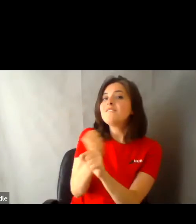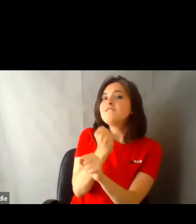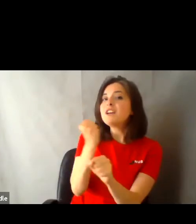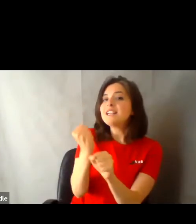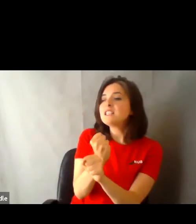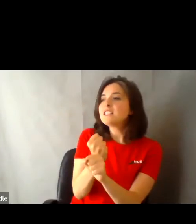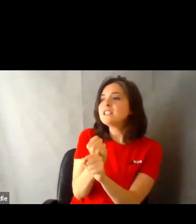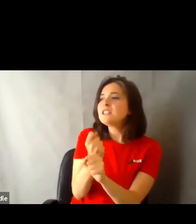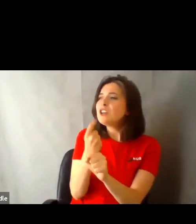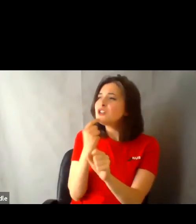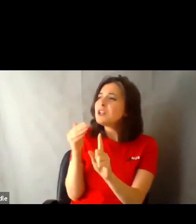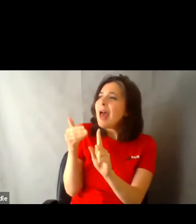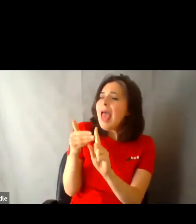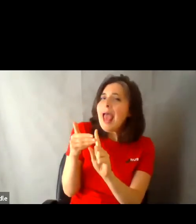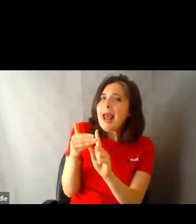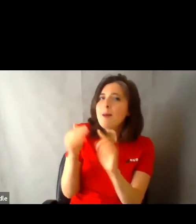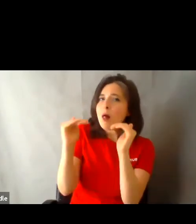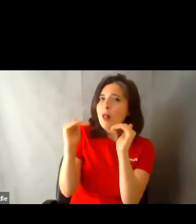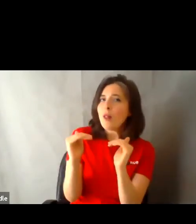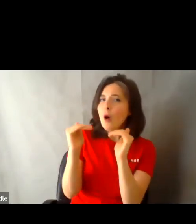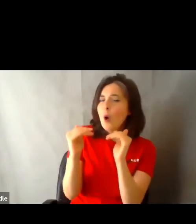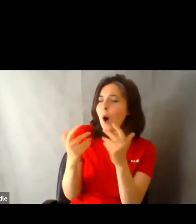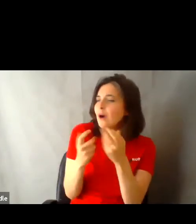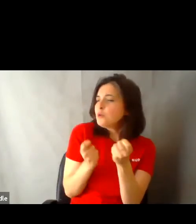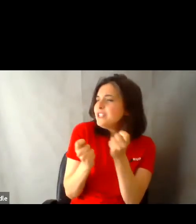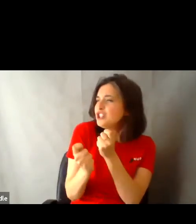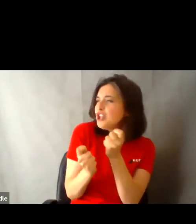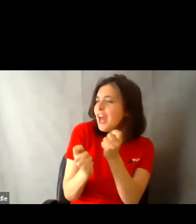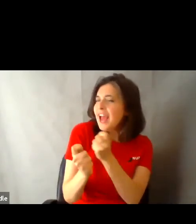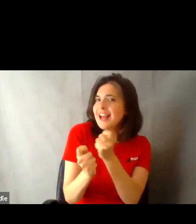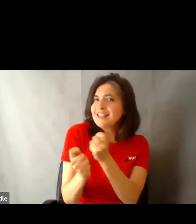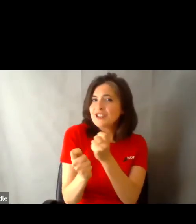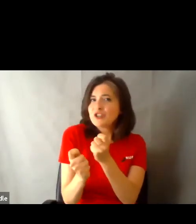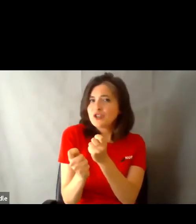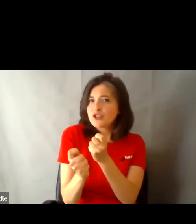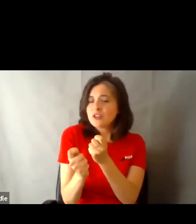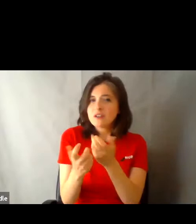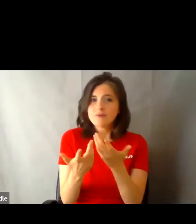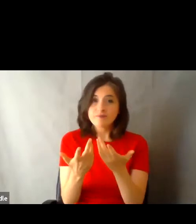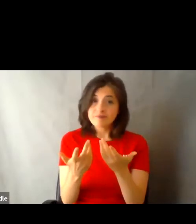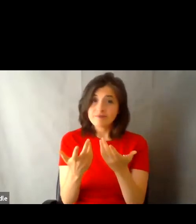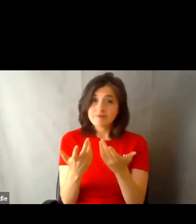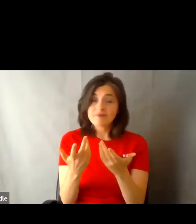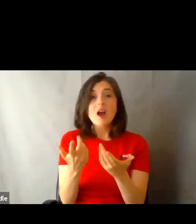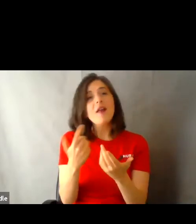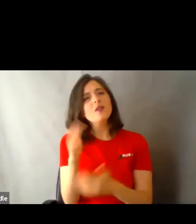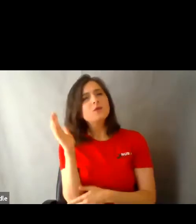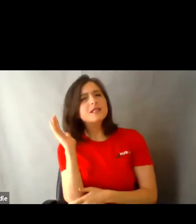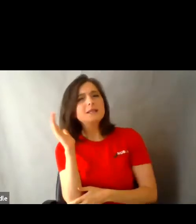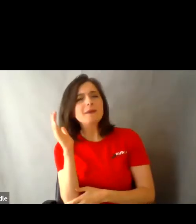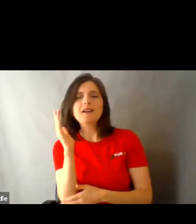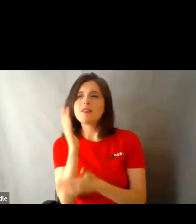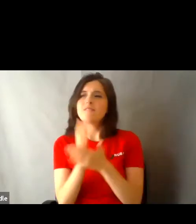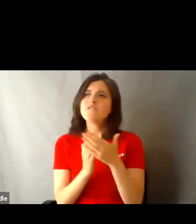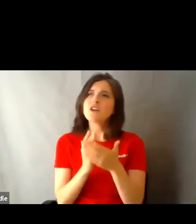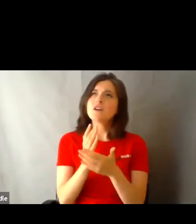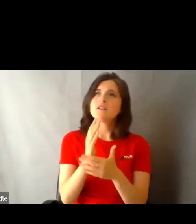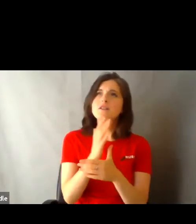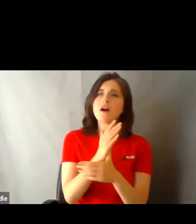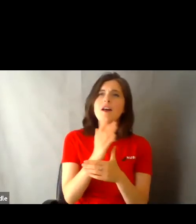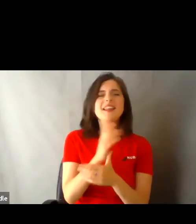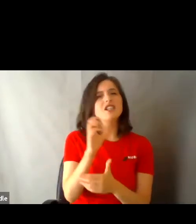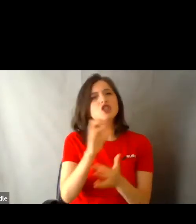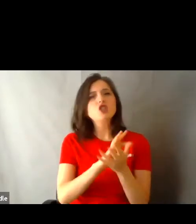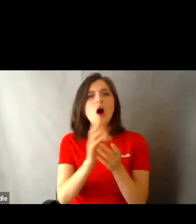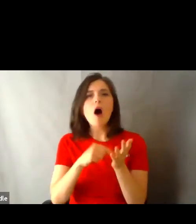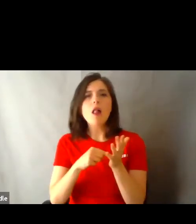at what we can do to change it. But it's essentially a good thing. I think the speaker in the first half, I think it was Charlotte,